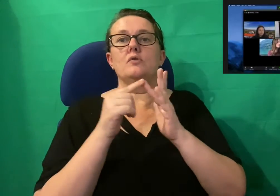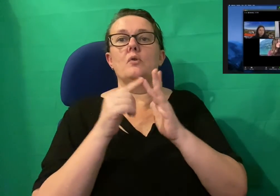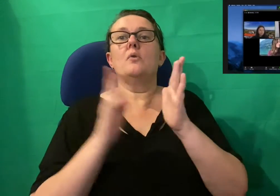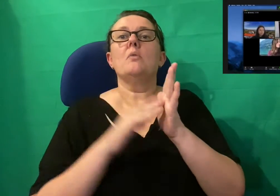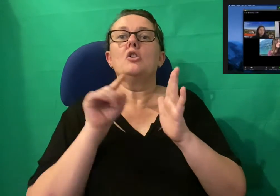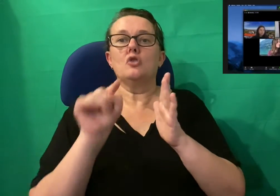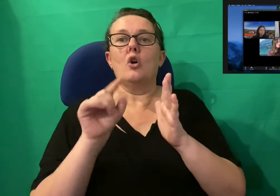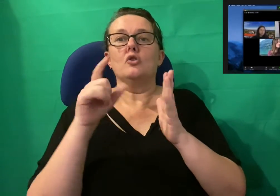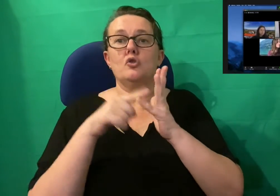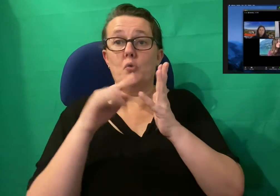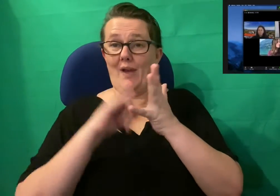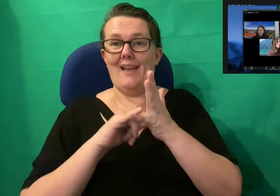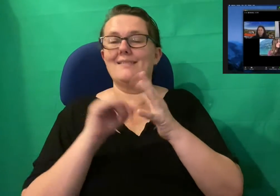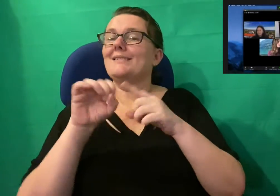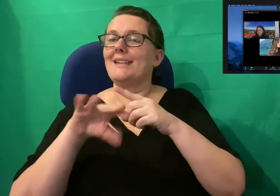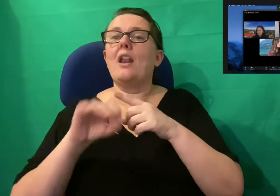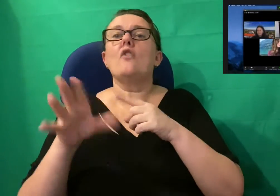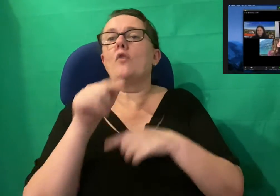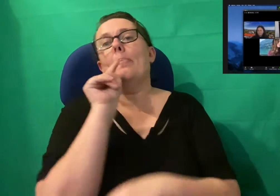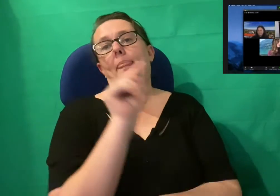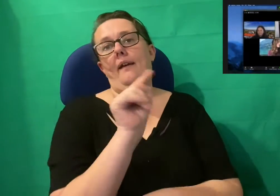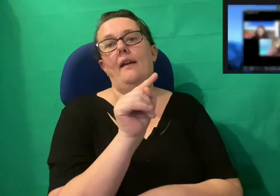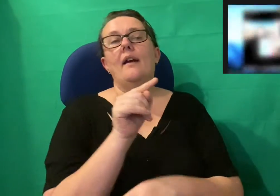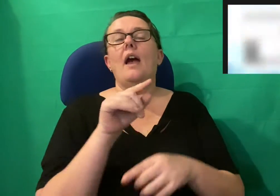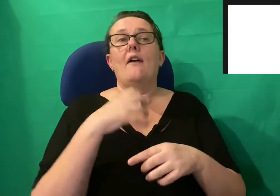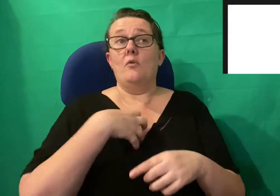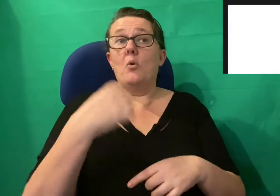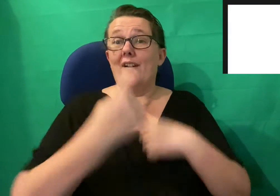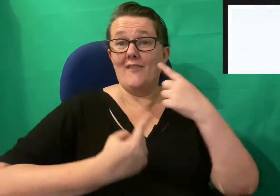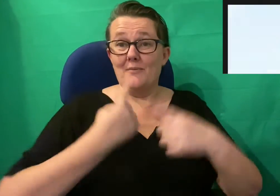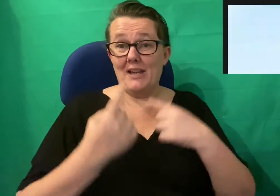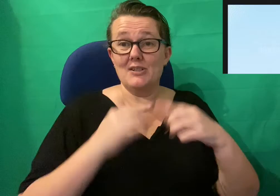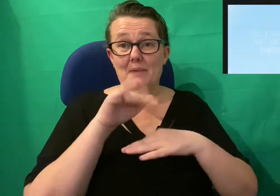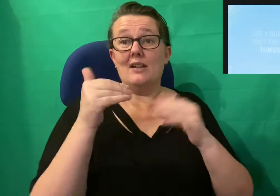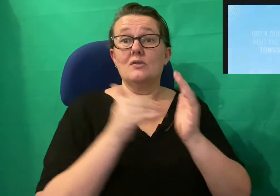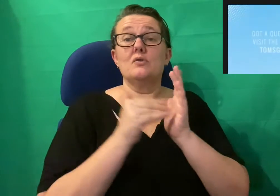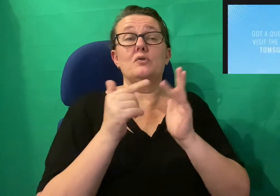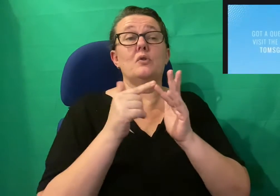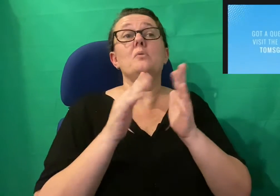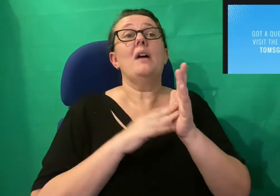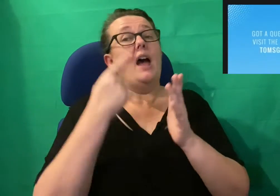article on Zoom's privacy and security issues at Tiles Guy.